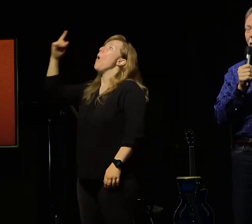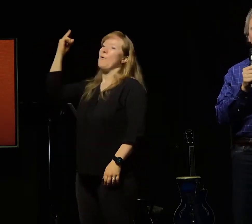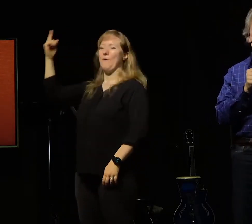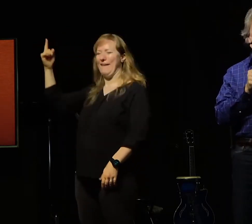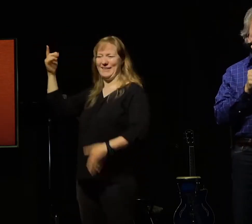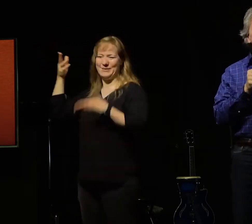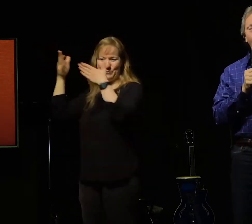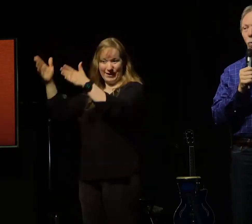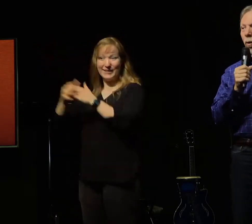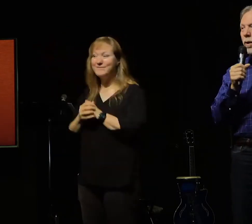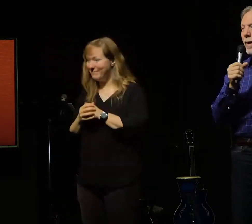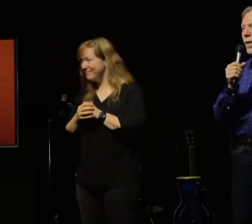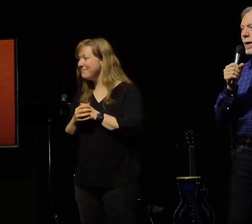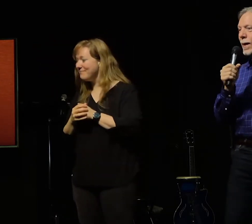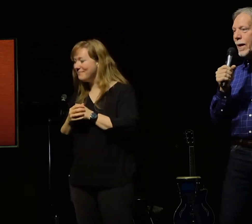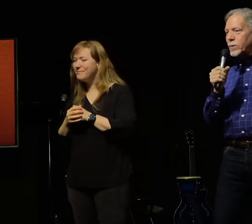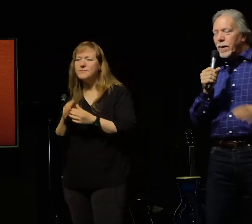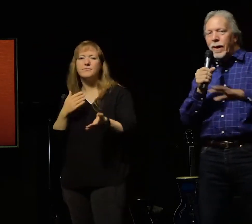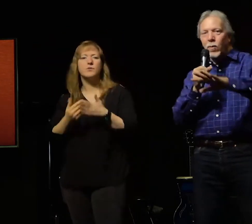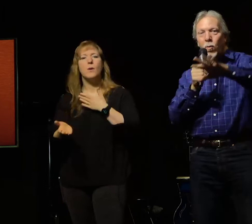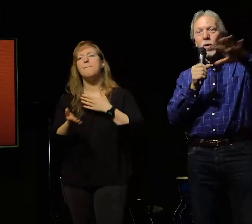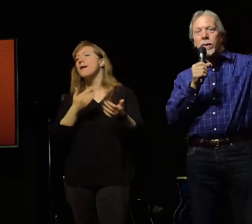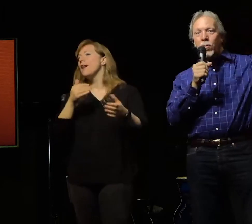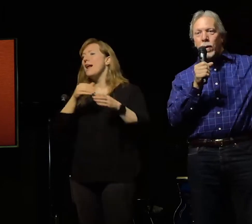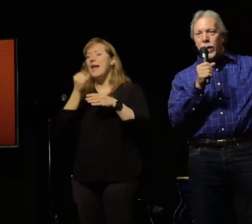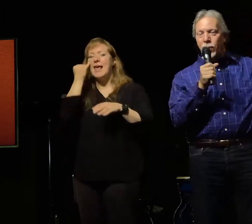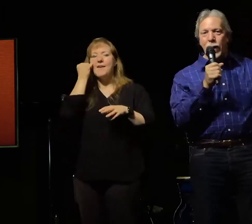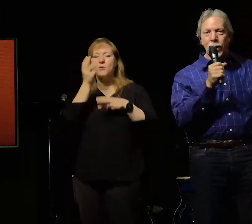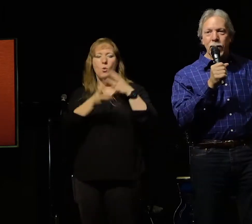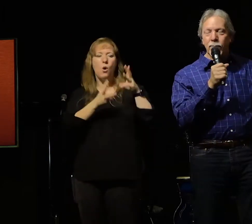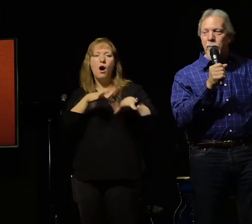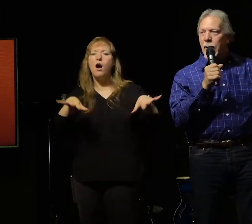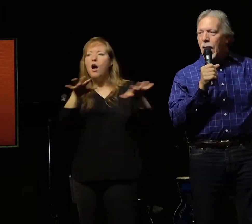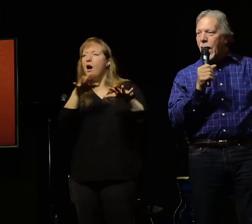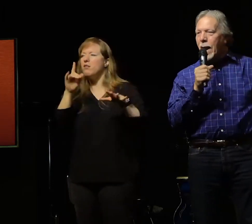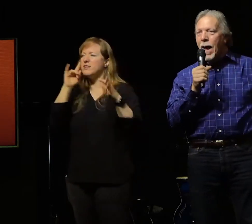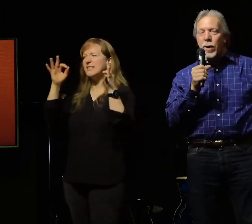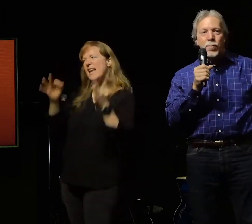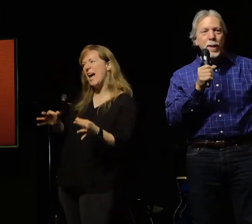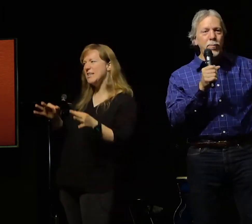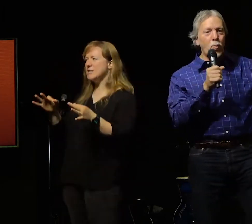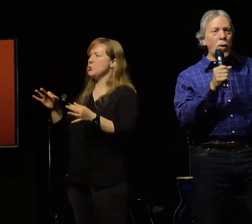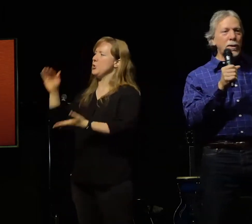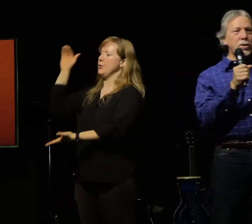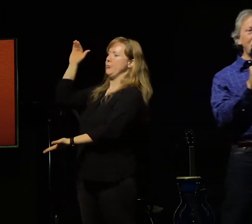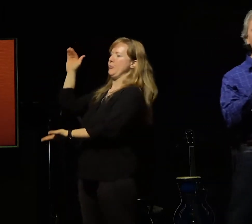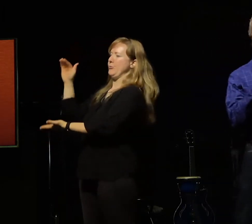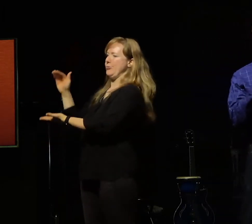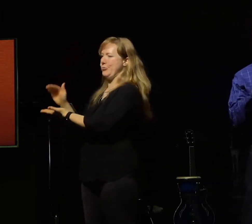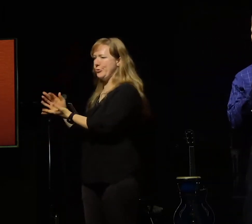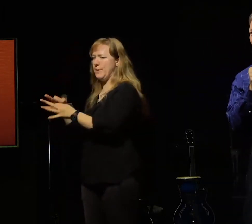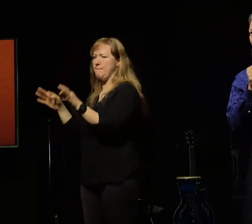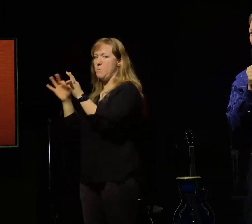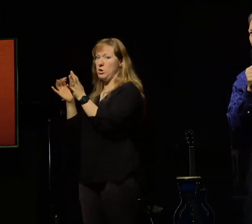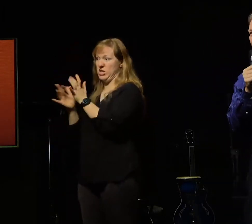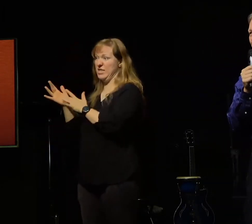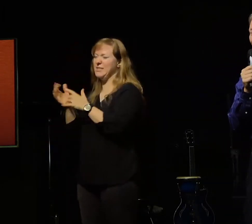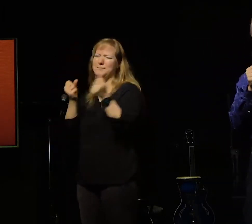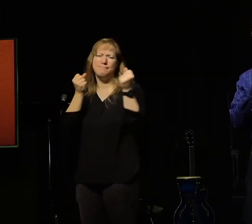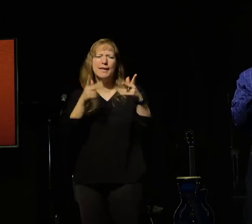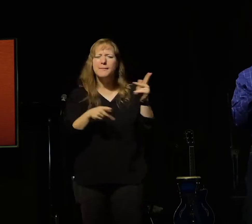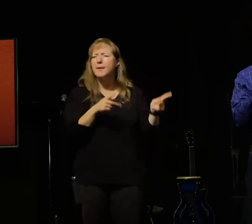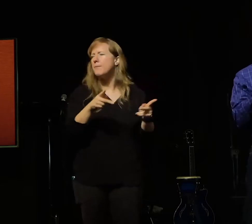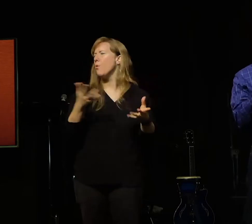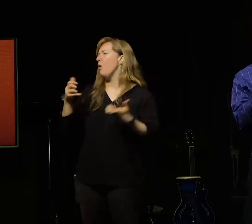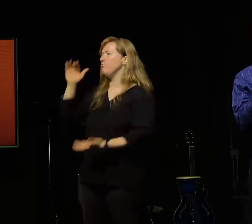And I don't care how watered down it gets in the world that we're living in. And how many people want to change that dynamic and make